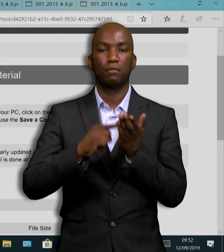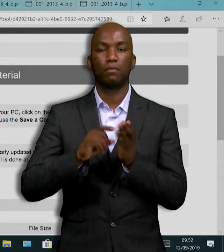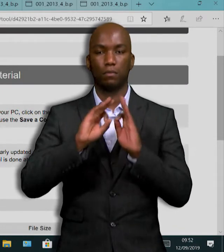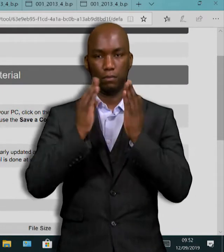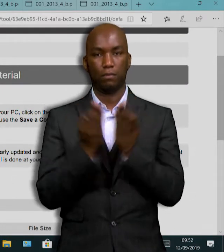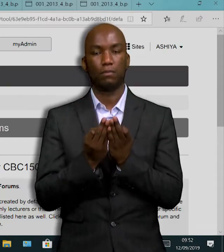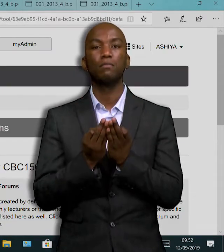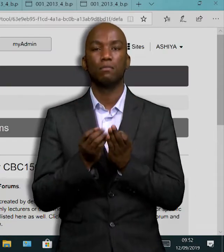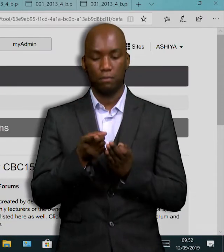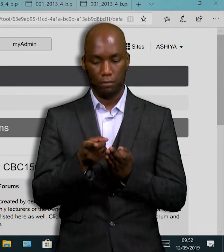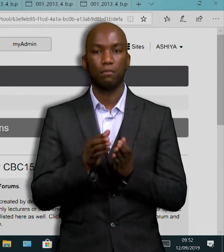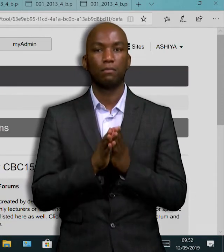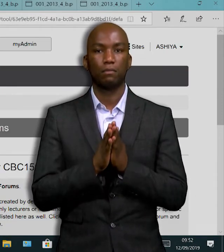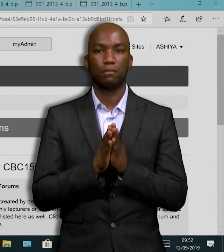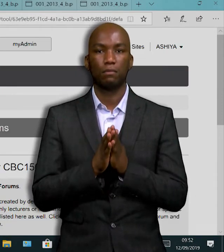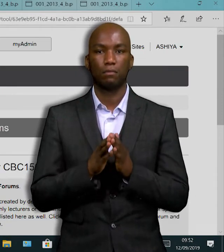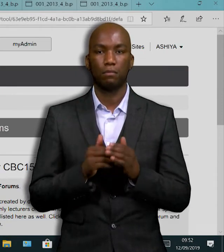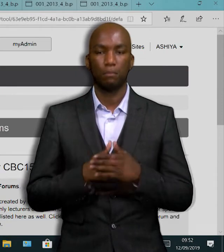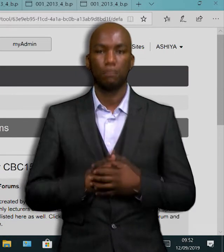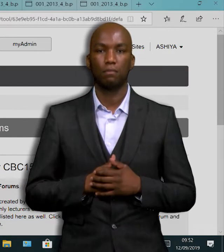First, the discussion forums tab.